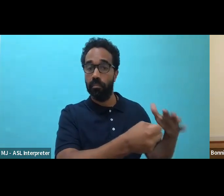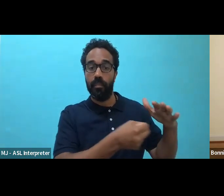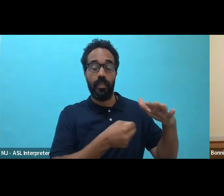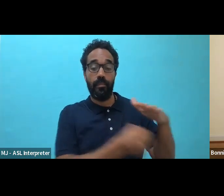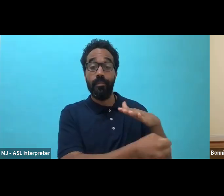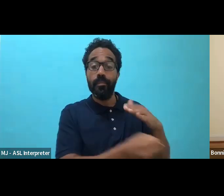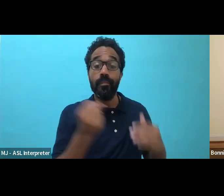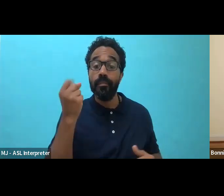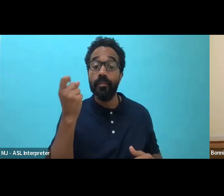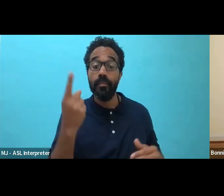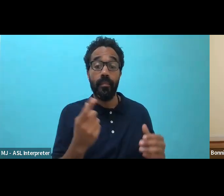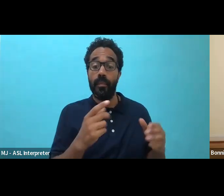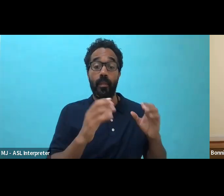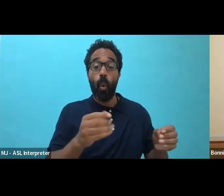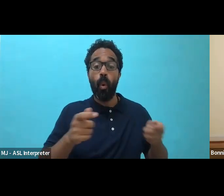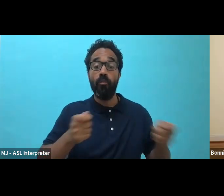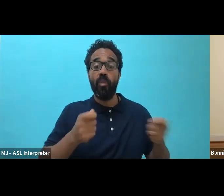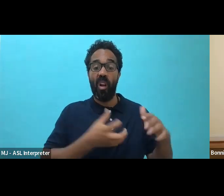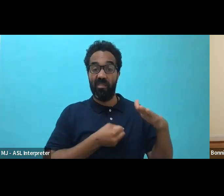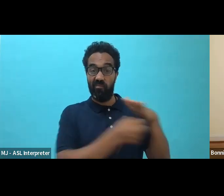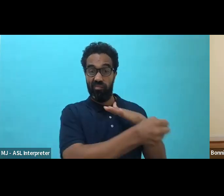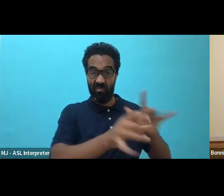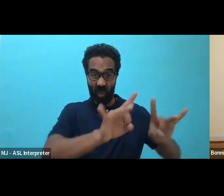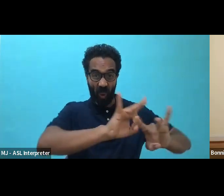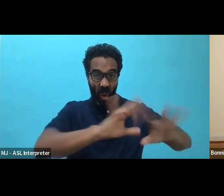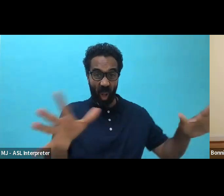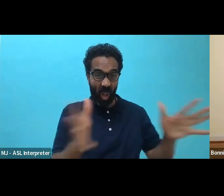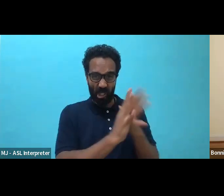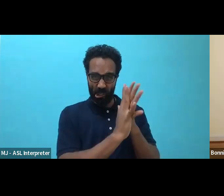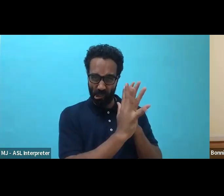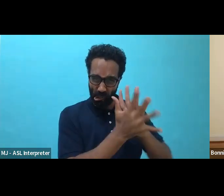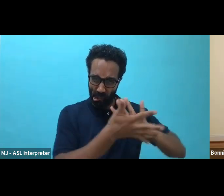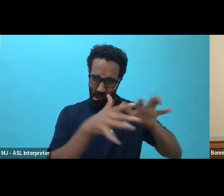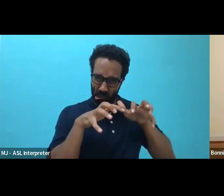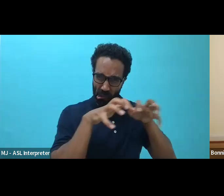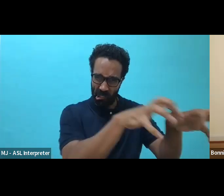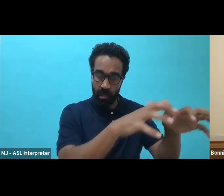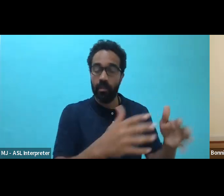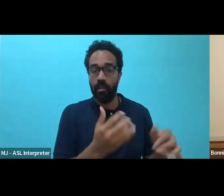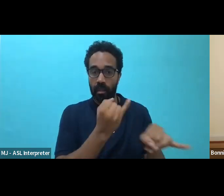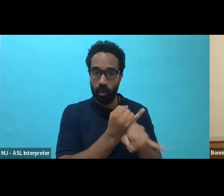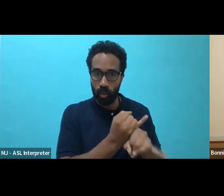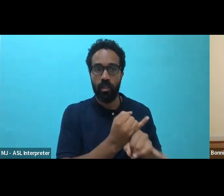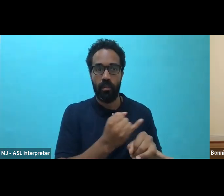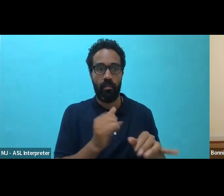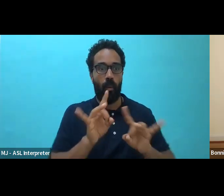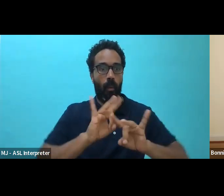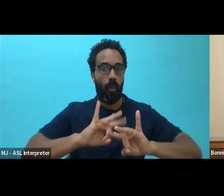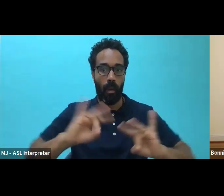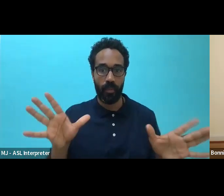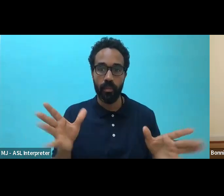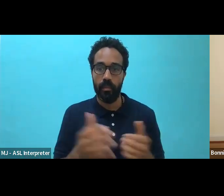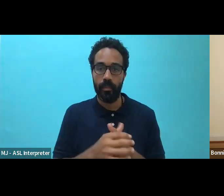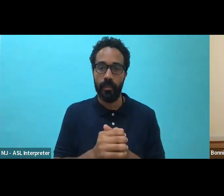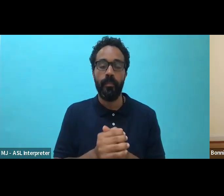not under their control in horrible, overcrowded institutions like Willowbrook. And there were some